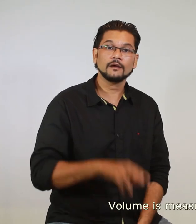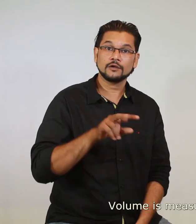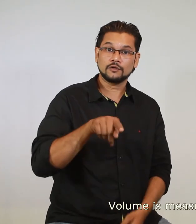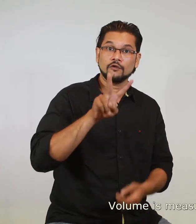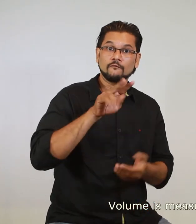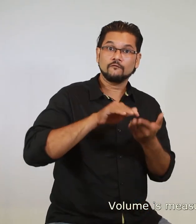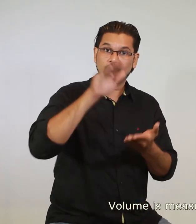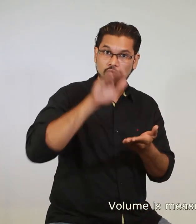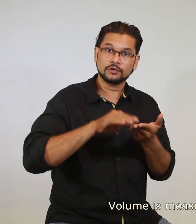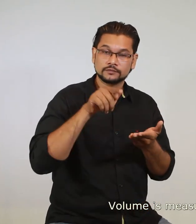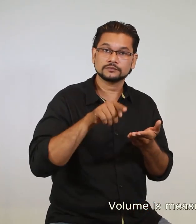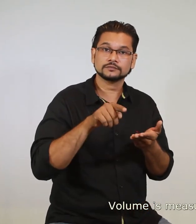Volume is measured in…